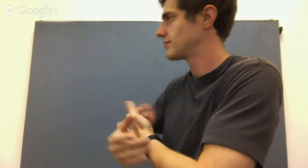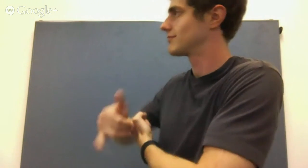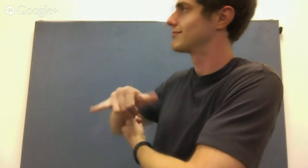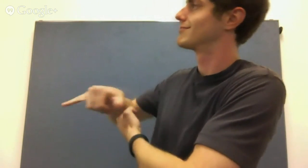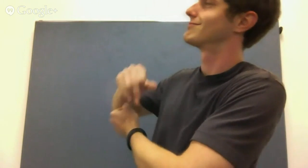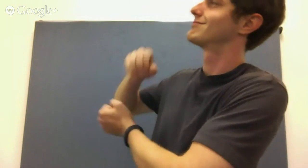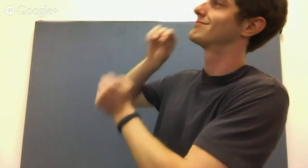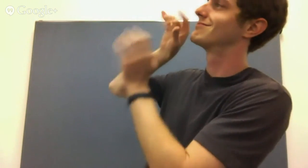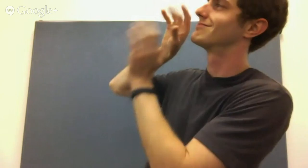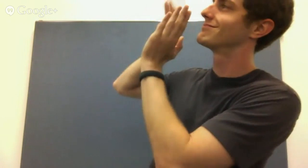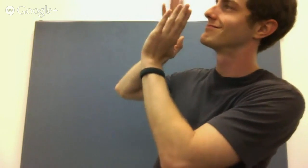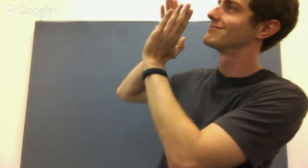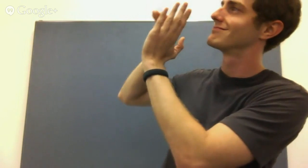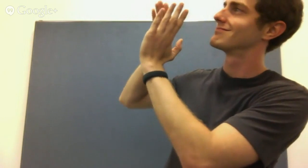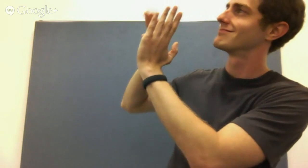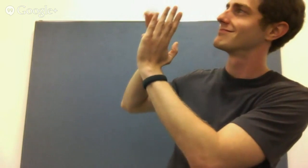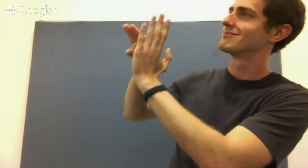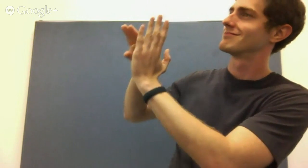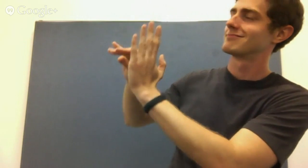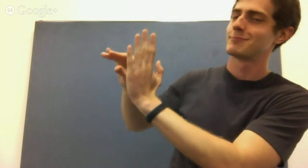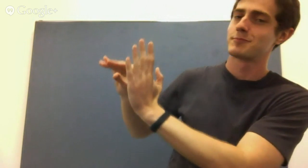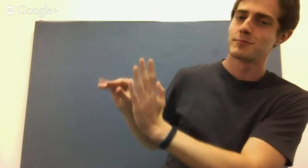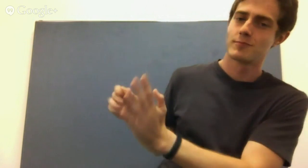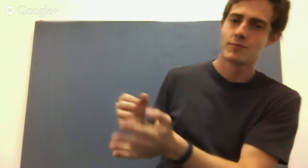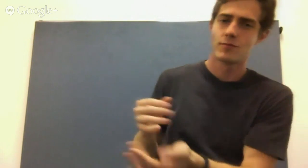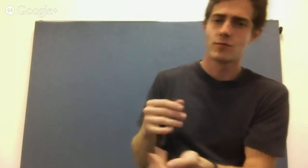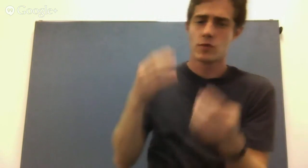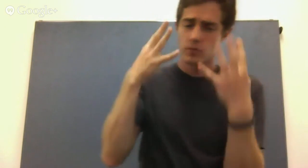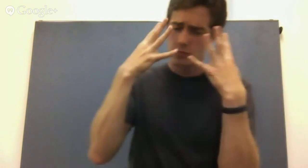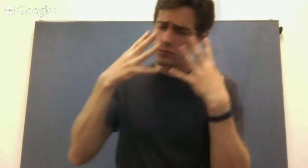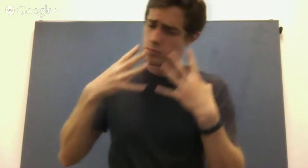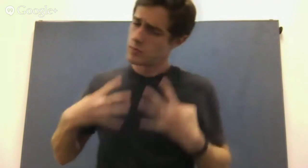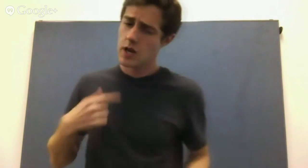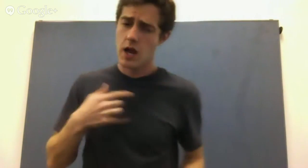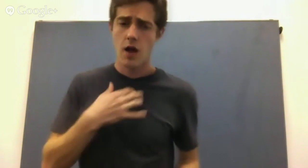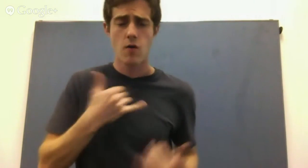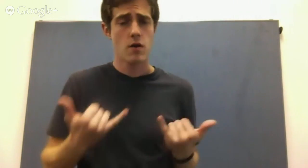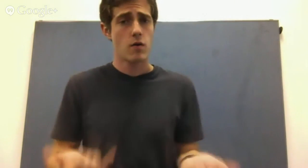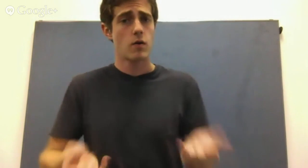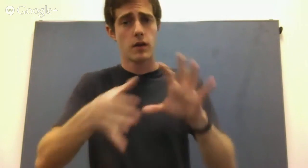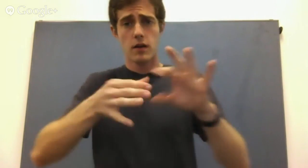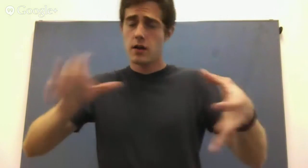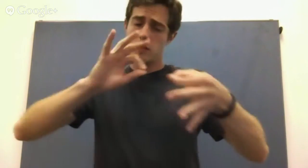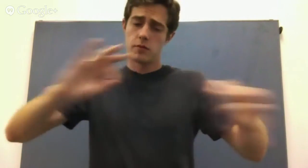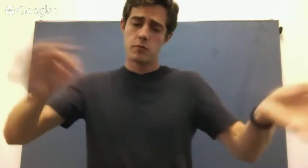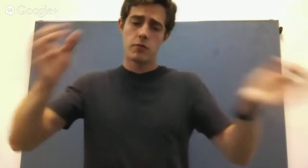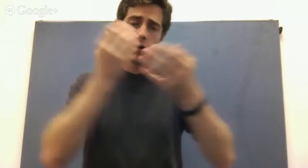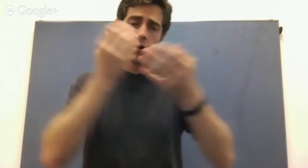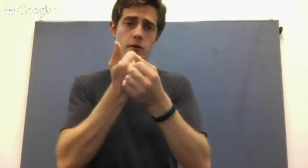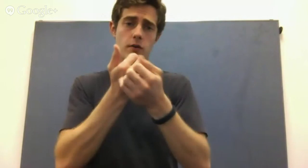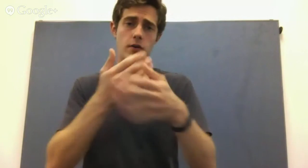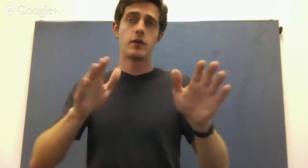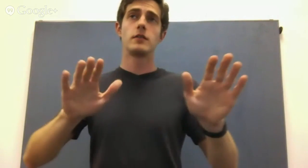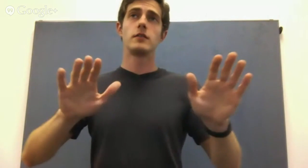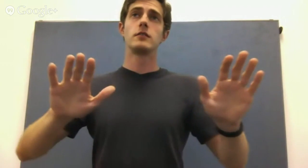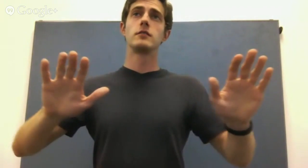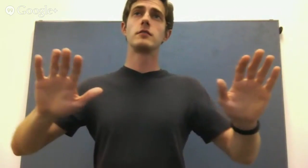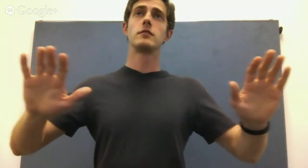a movie. It's tragic, now the story has its end.